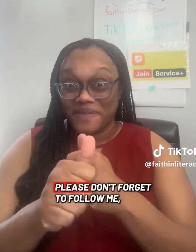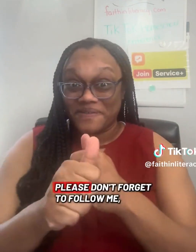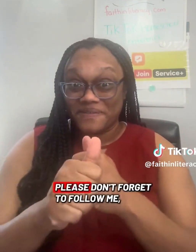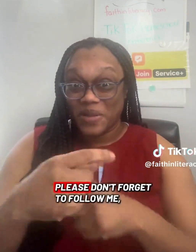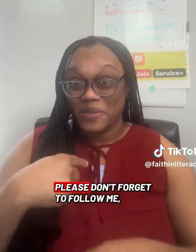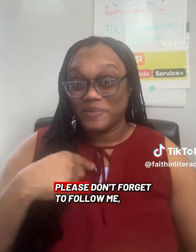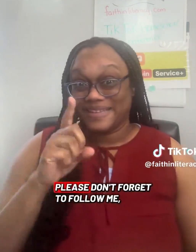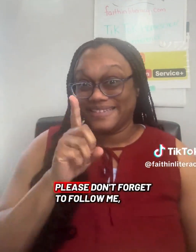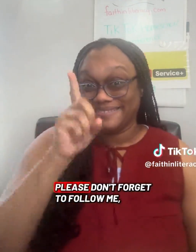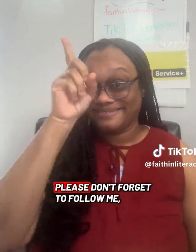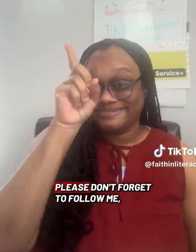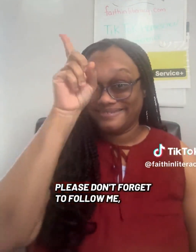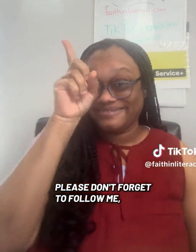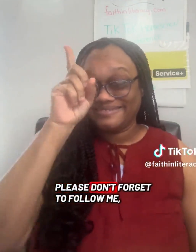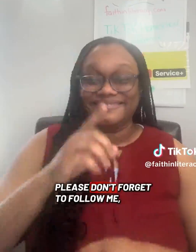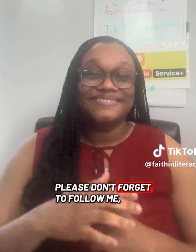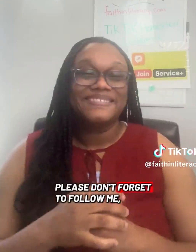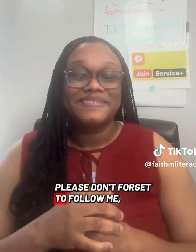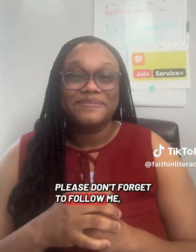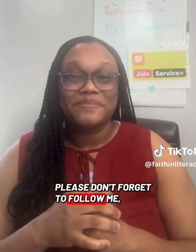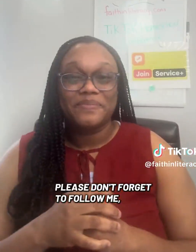Please don't forget to follow me.